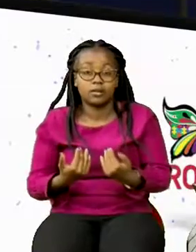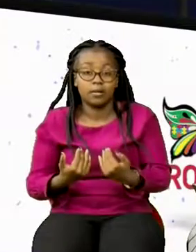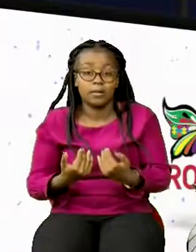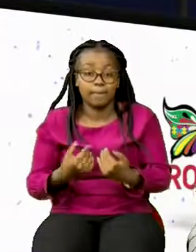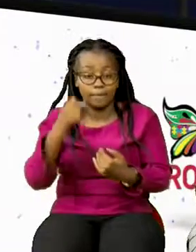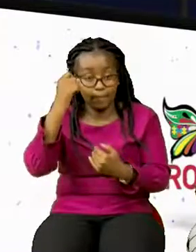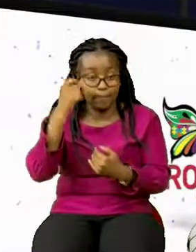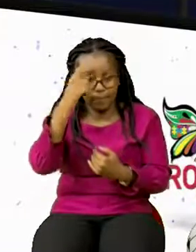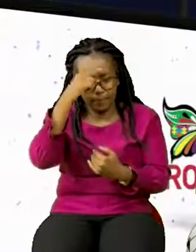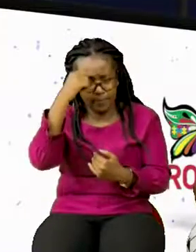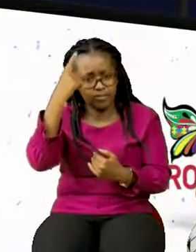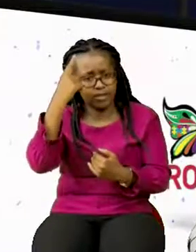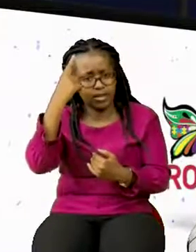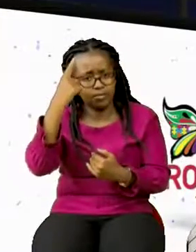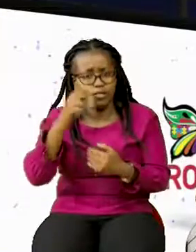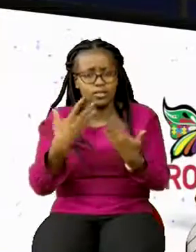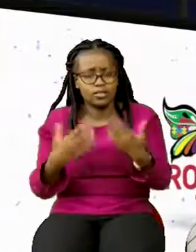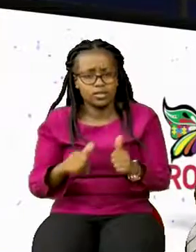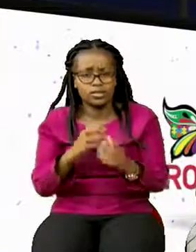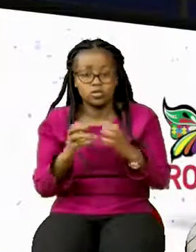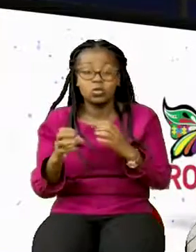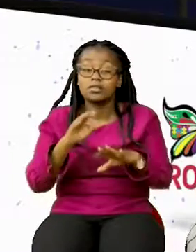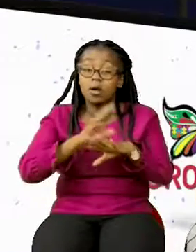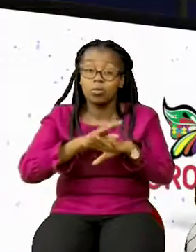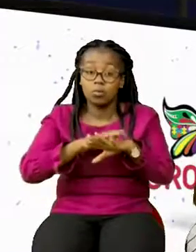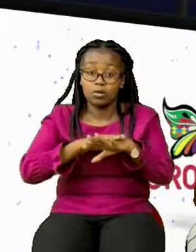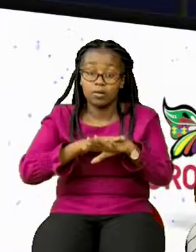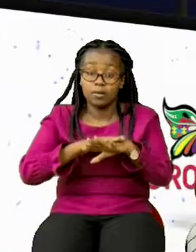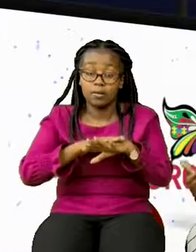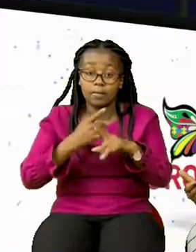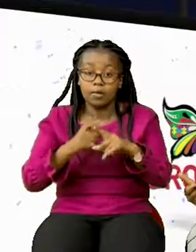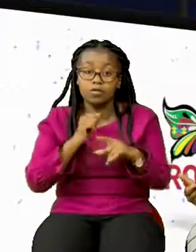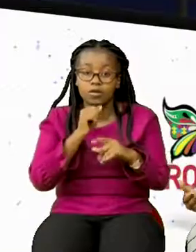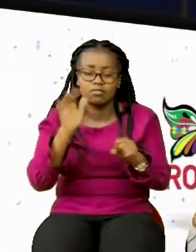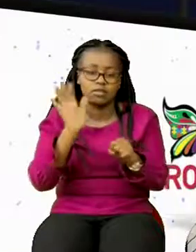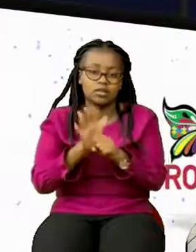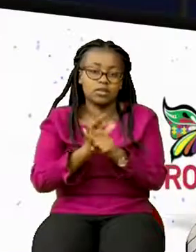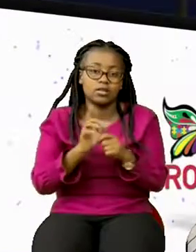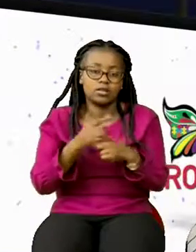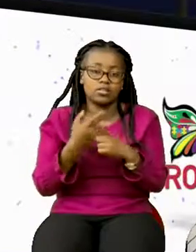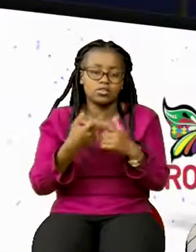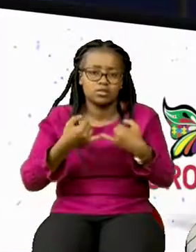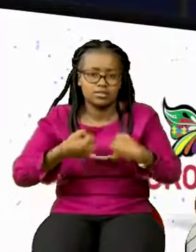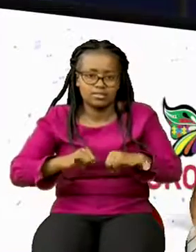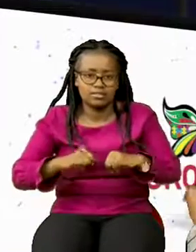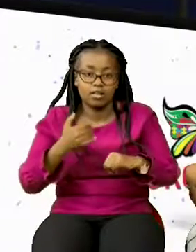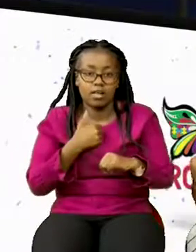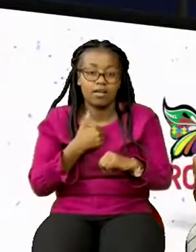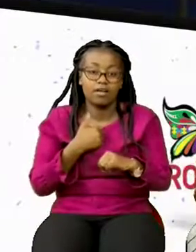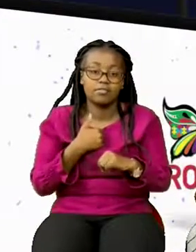in the things that they do. It is a good behavior, but let's not have it when it's too much. Then you try and